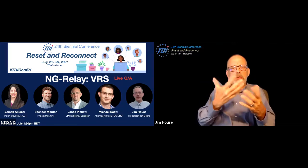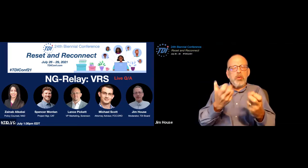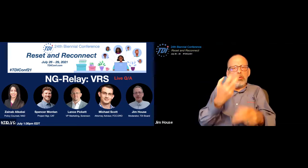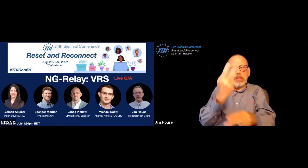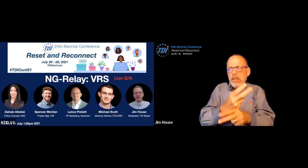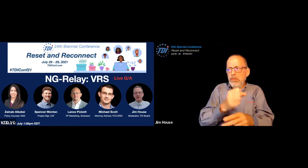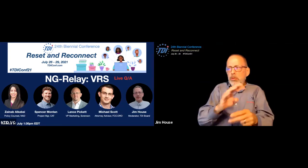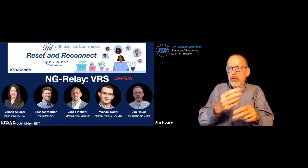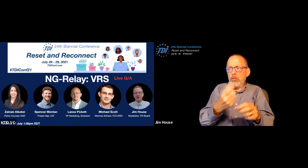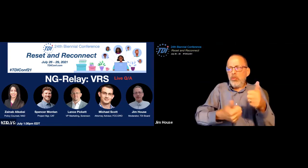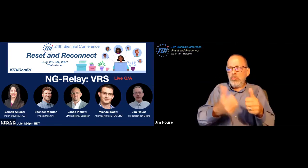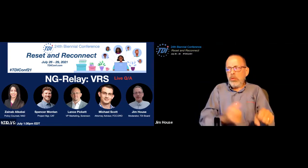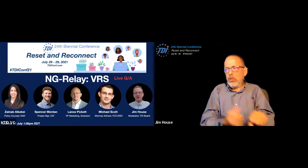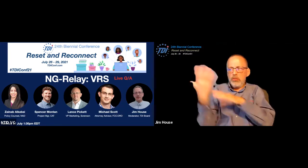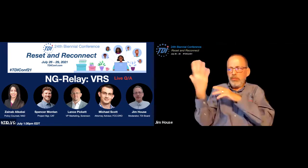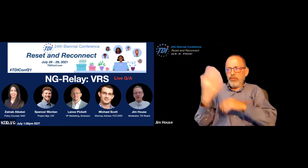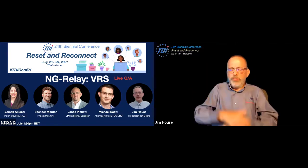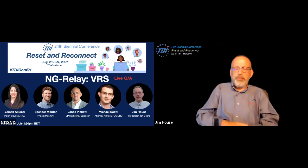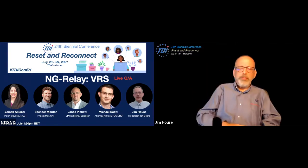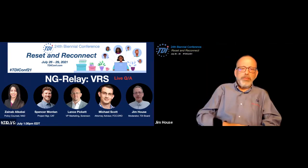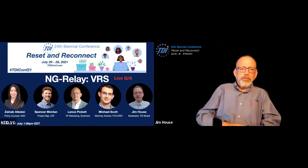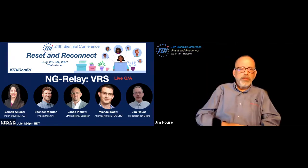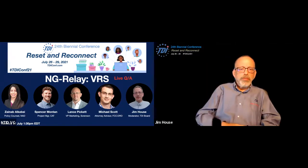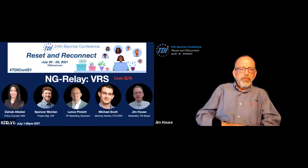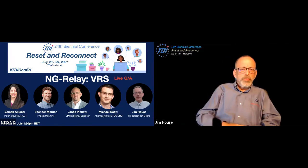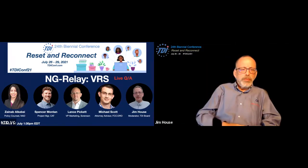So which rules would you like to see, and which